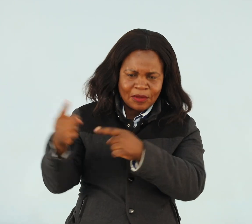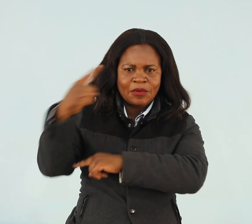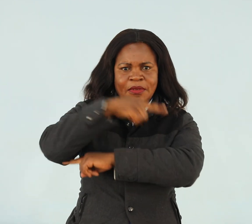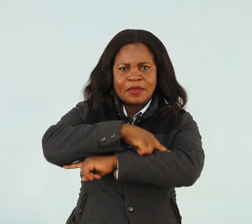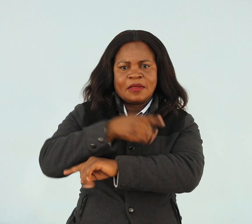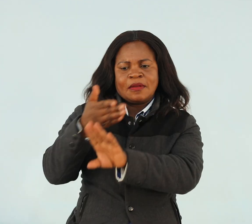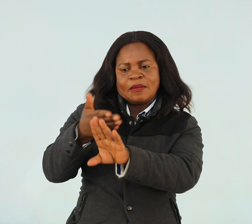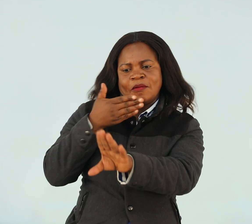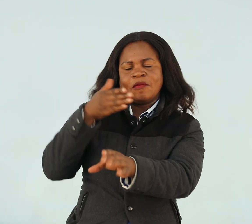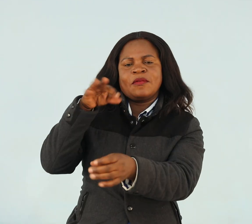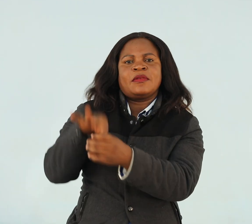election.